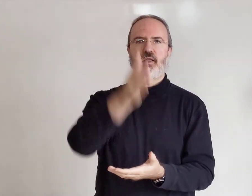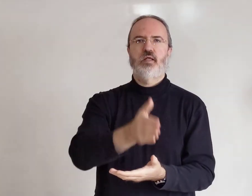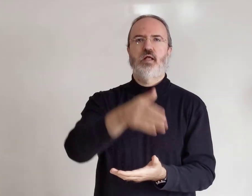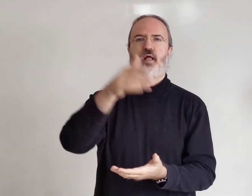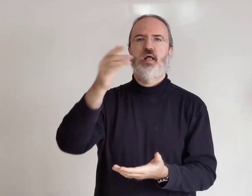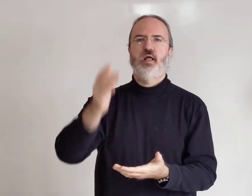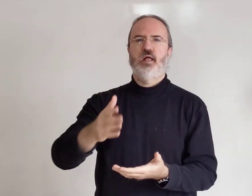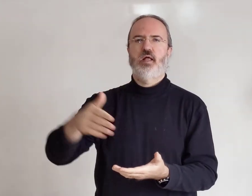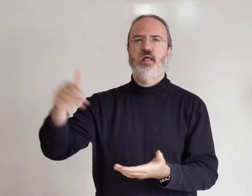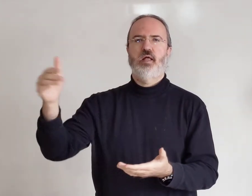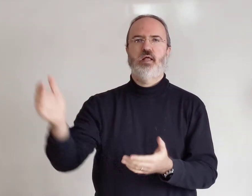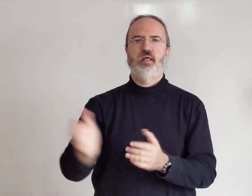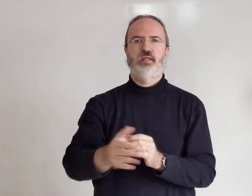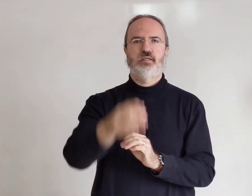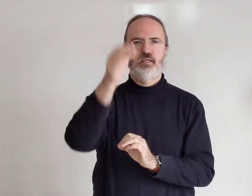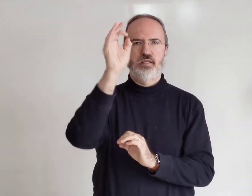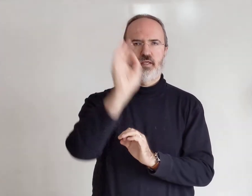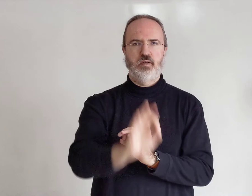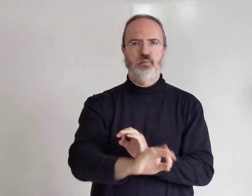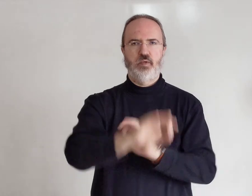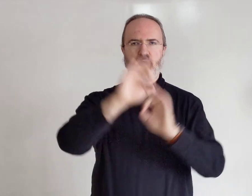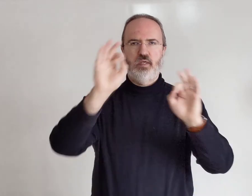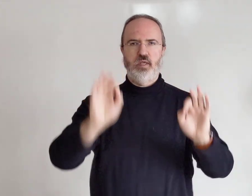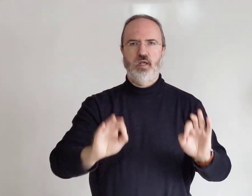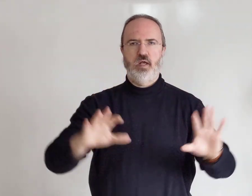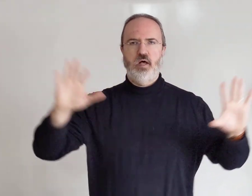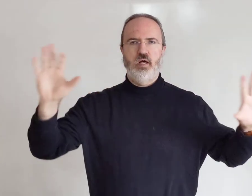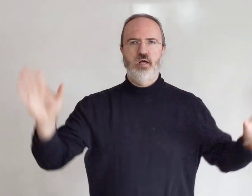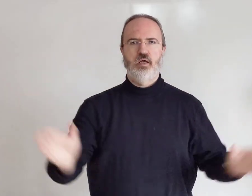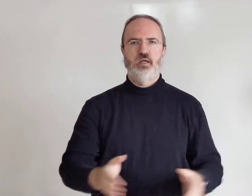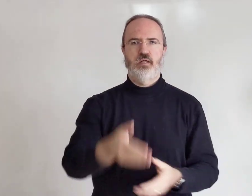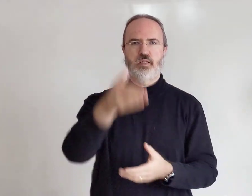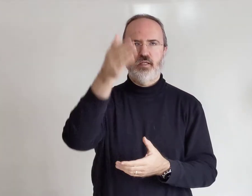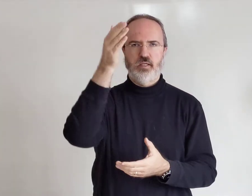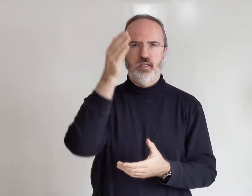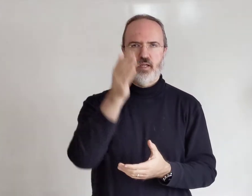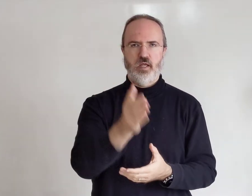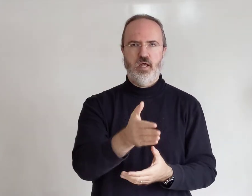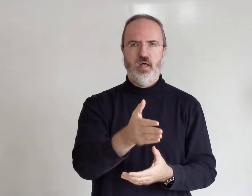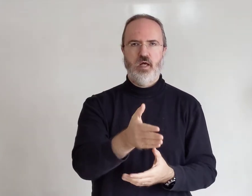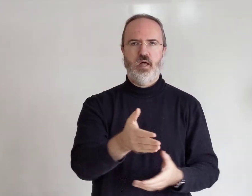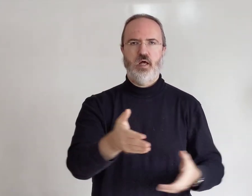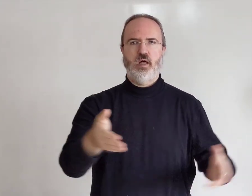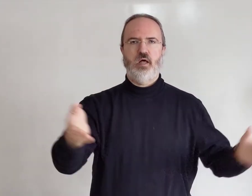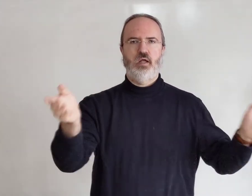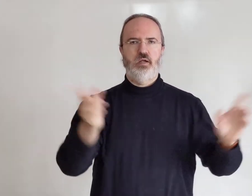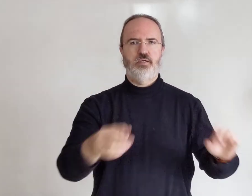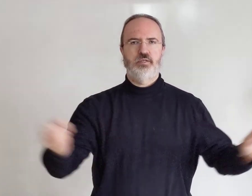Create in me a clean heart,